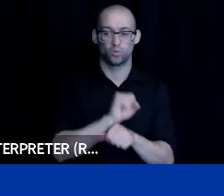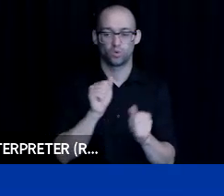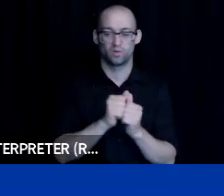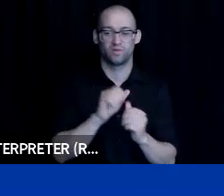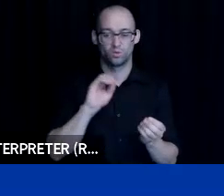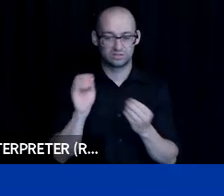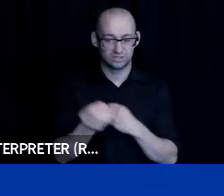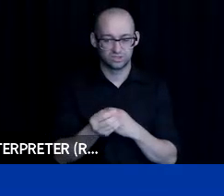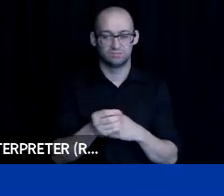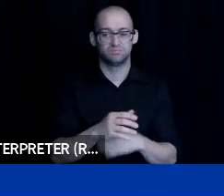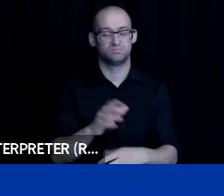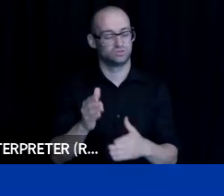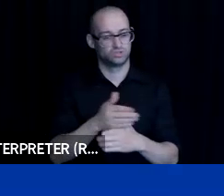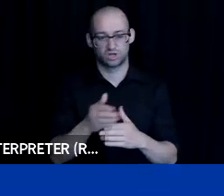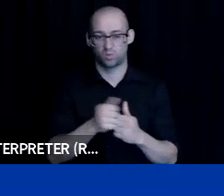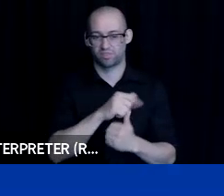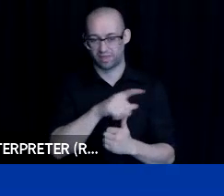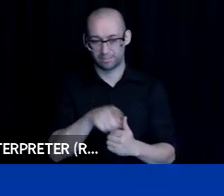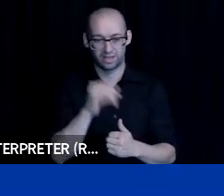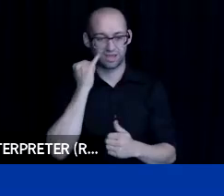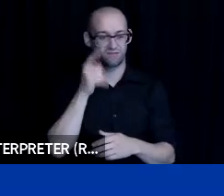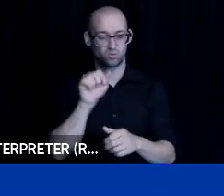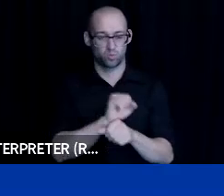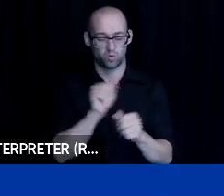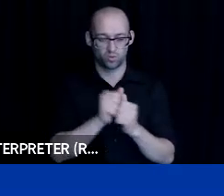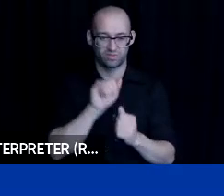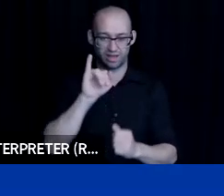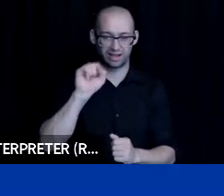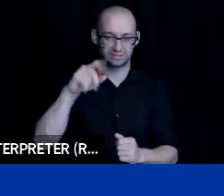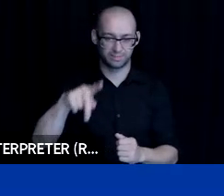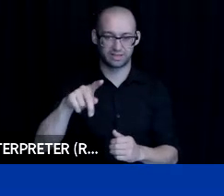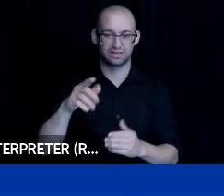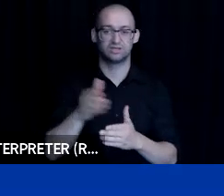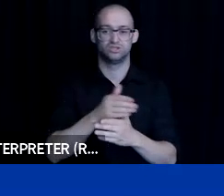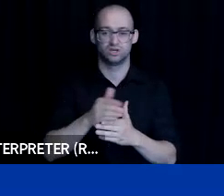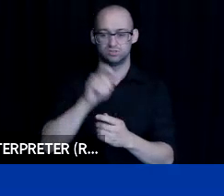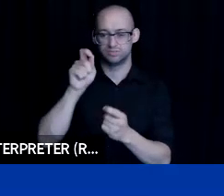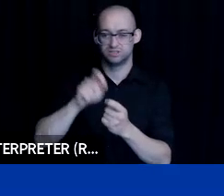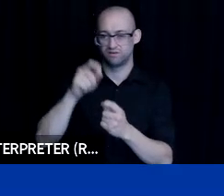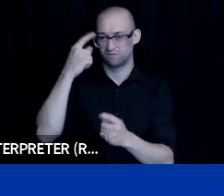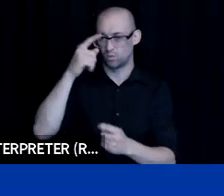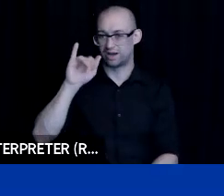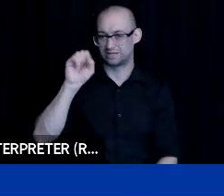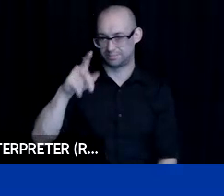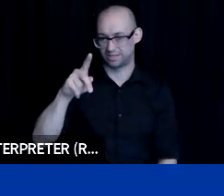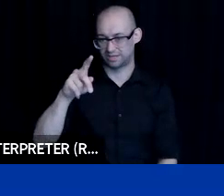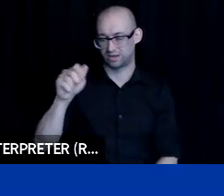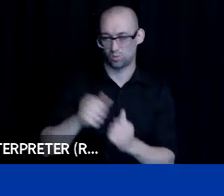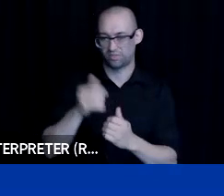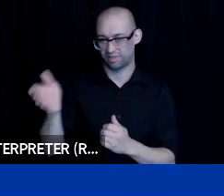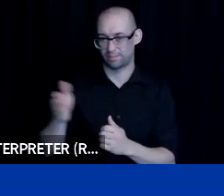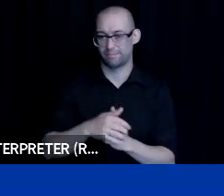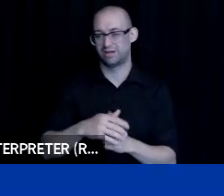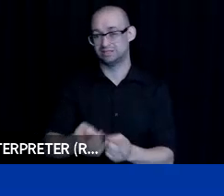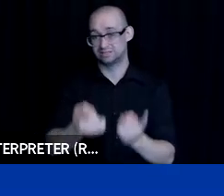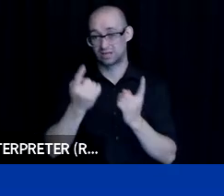them. If you work with ISPs, please share the ISP DEEM tool with them. And then coming up, as Scott mentioned,